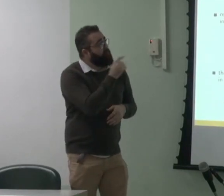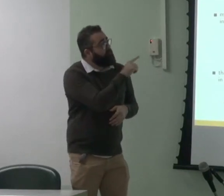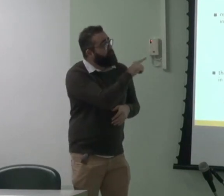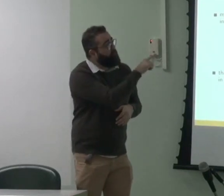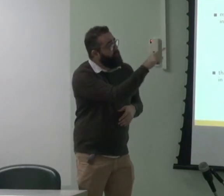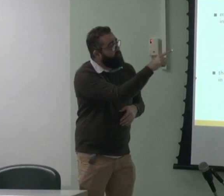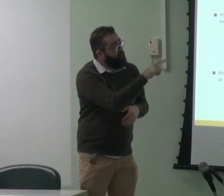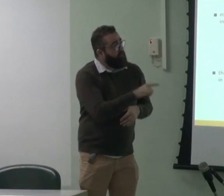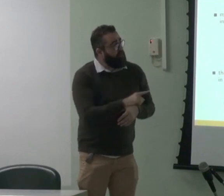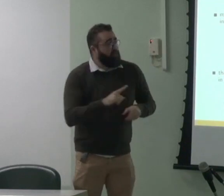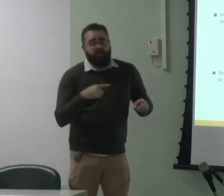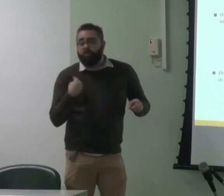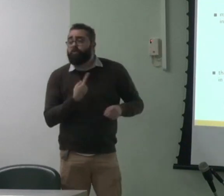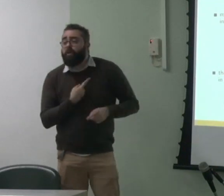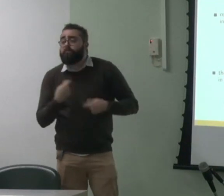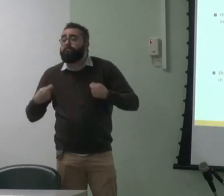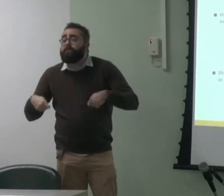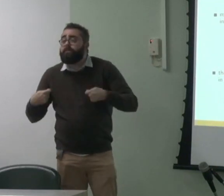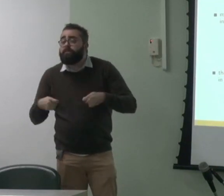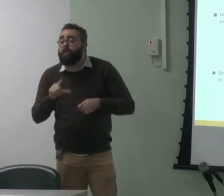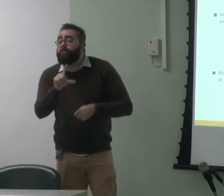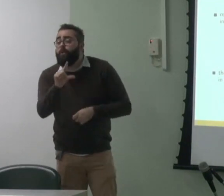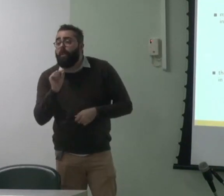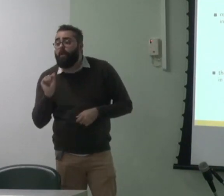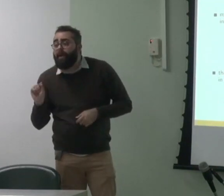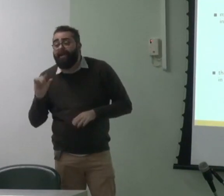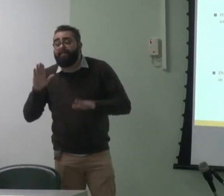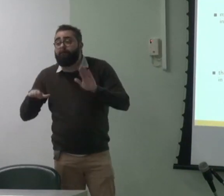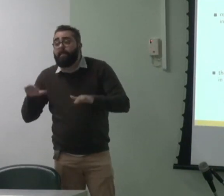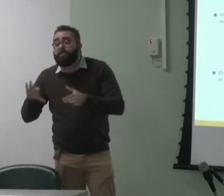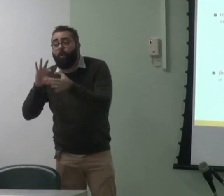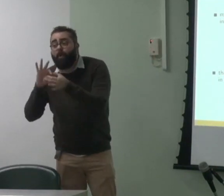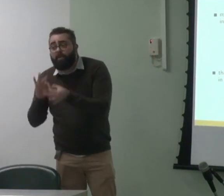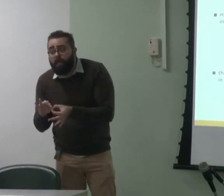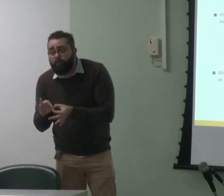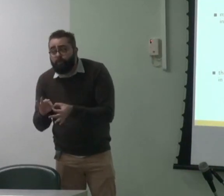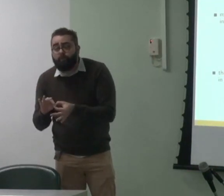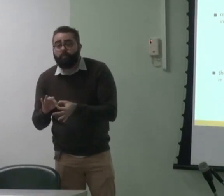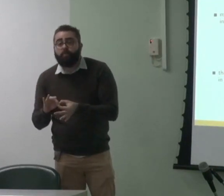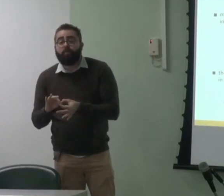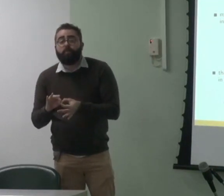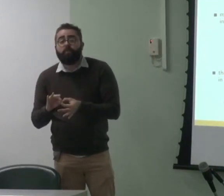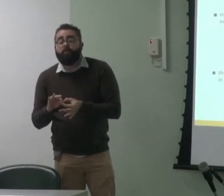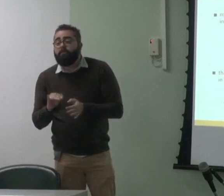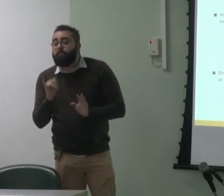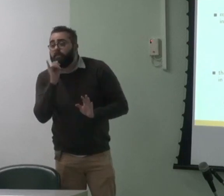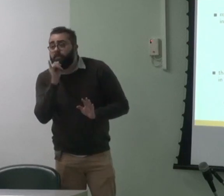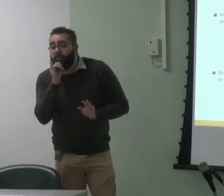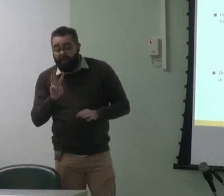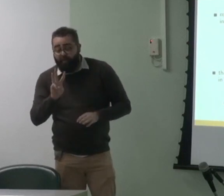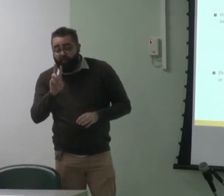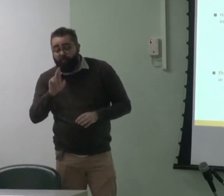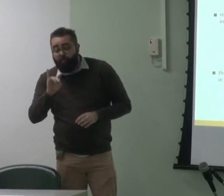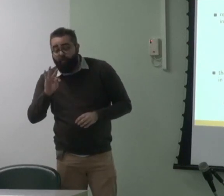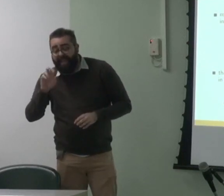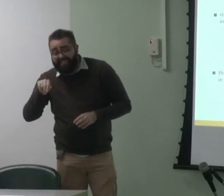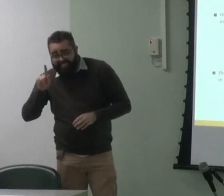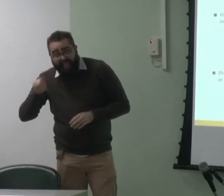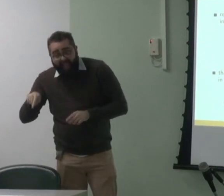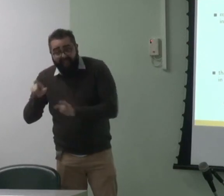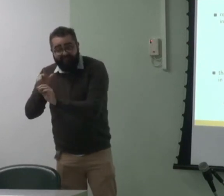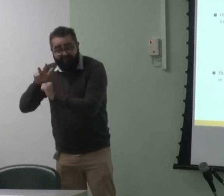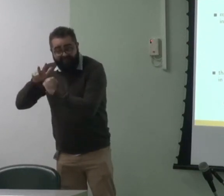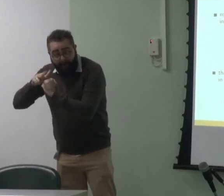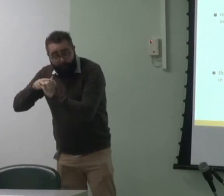to decide according to the context whether we have writing as a form of the verb, like I am